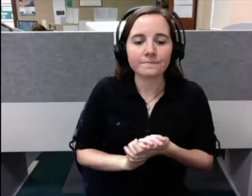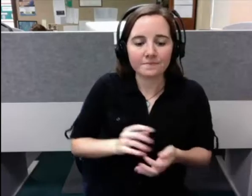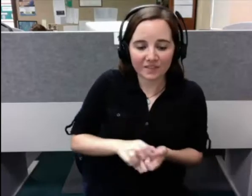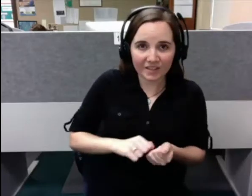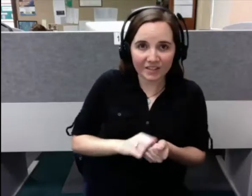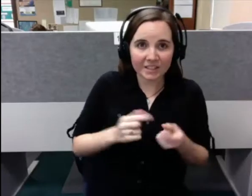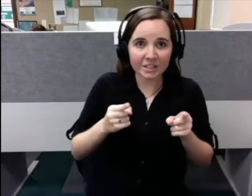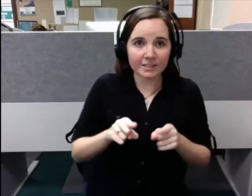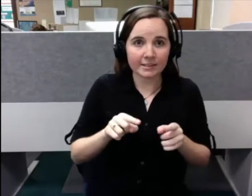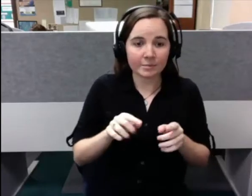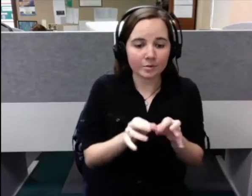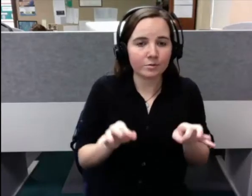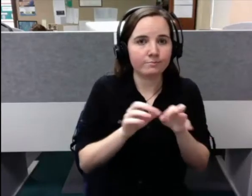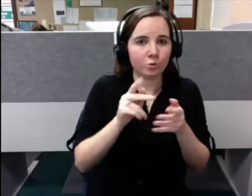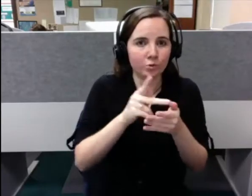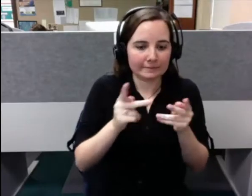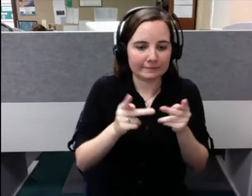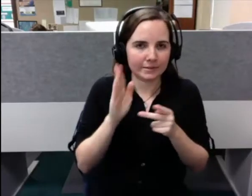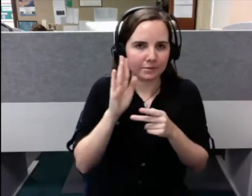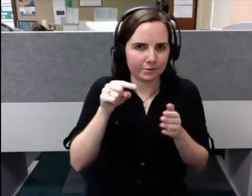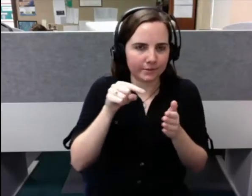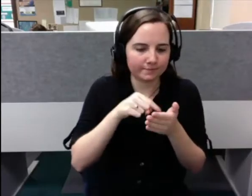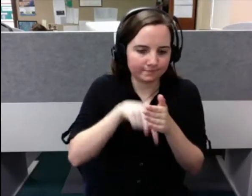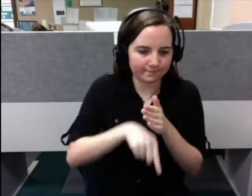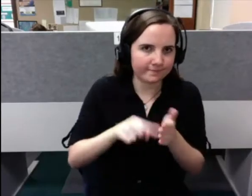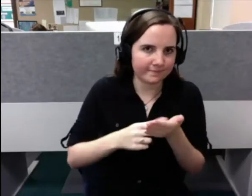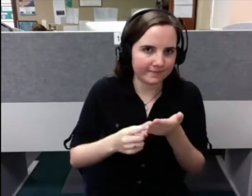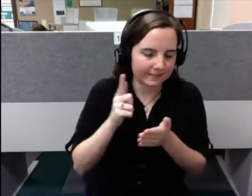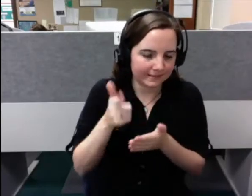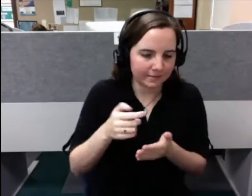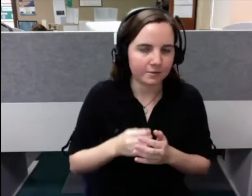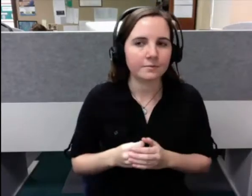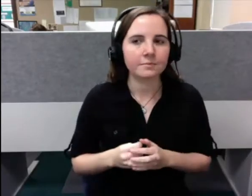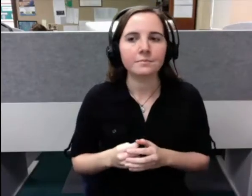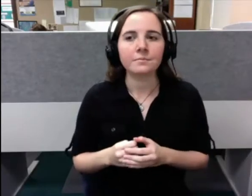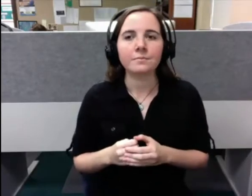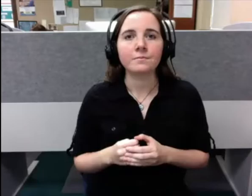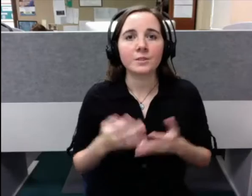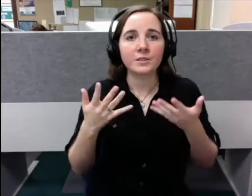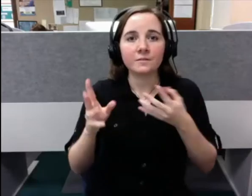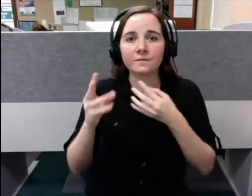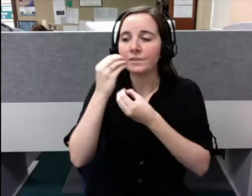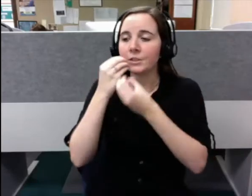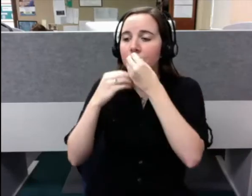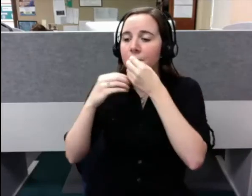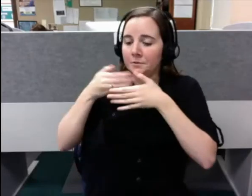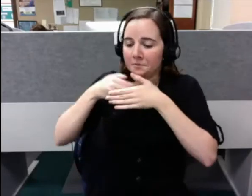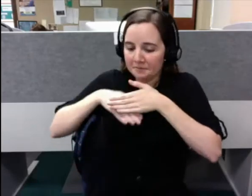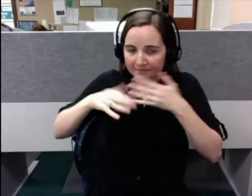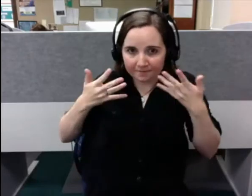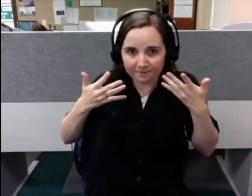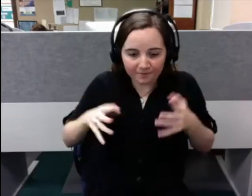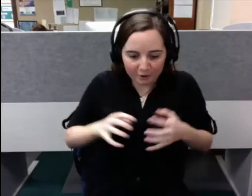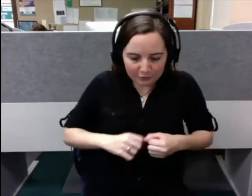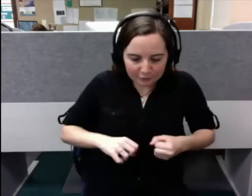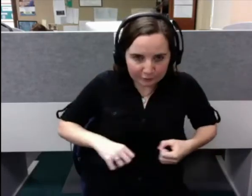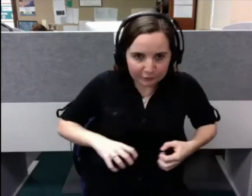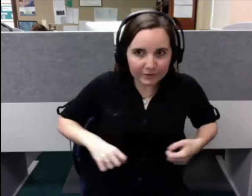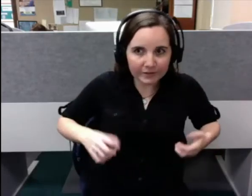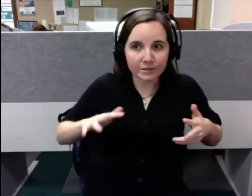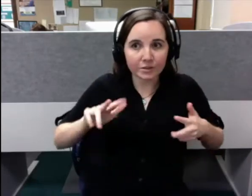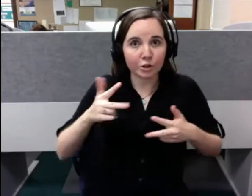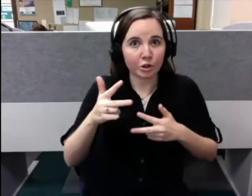will occur in several key areas, and we'll talk about those in a moment. After material enters your body and is broken down,